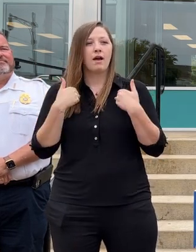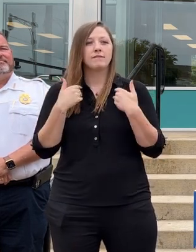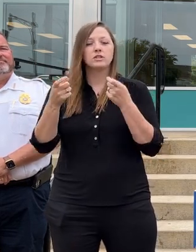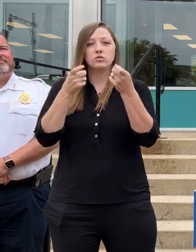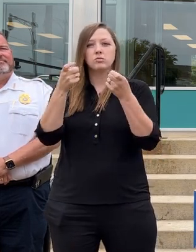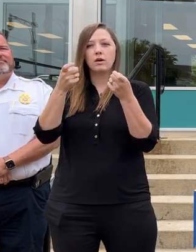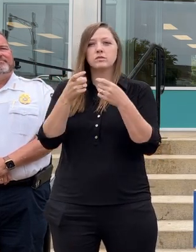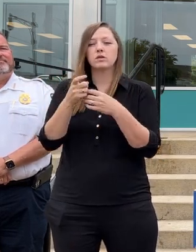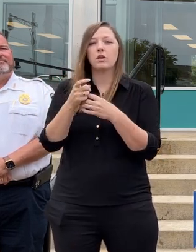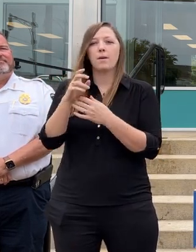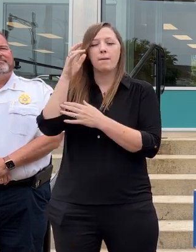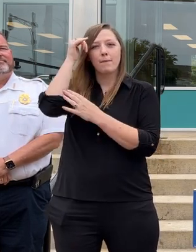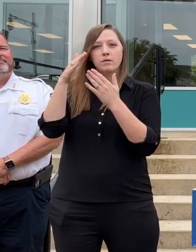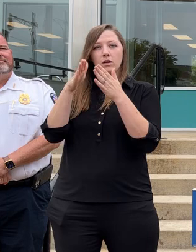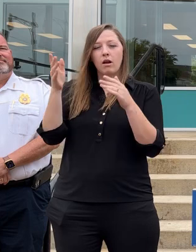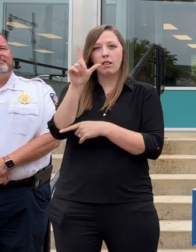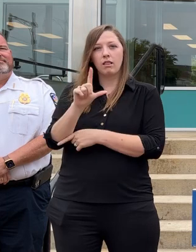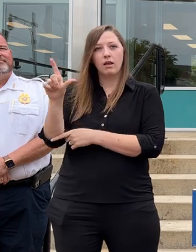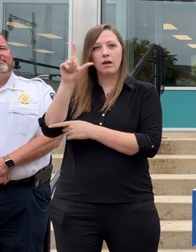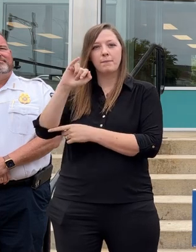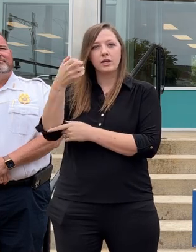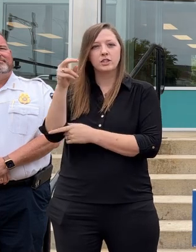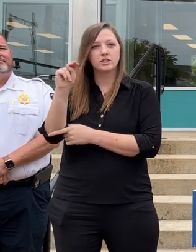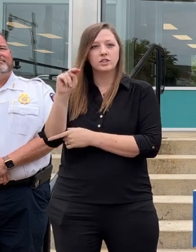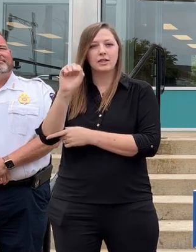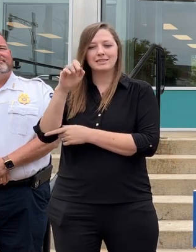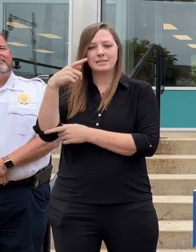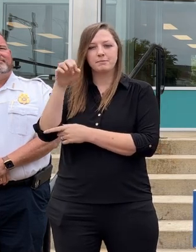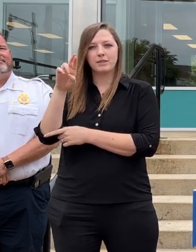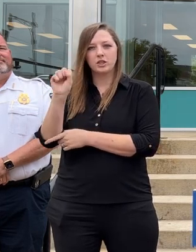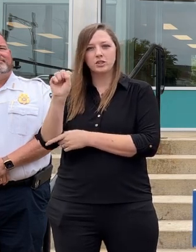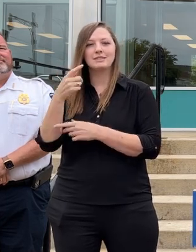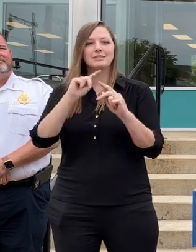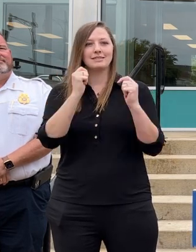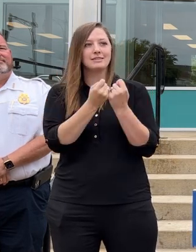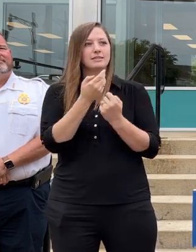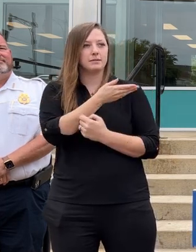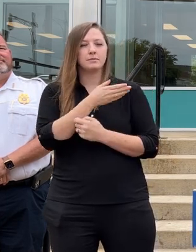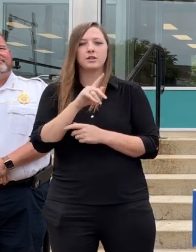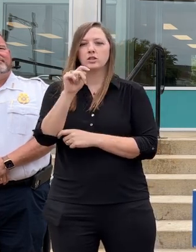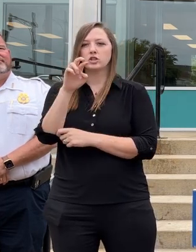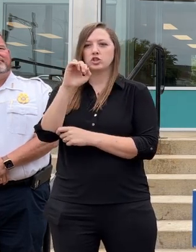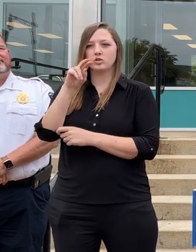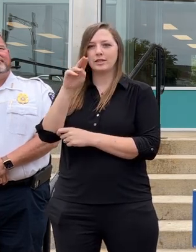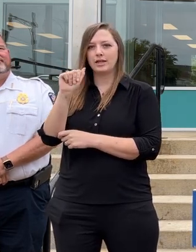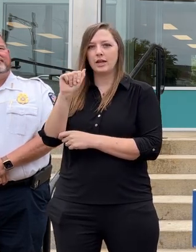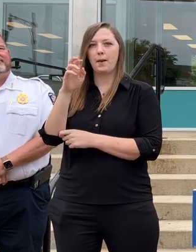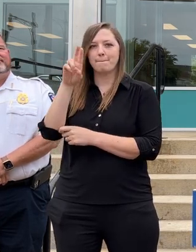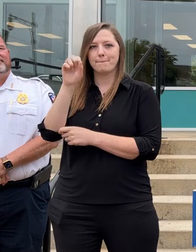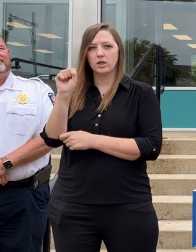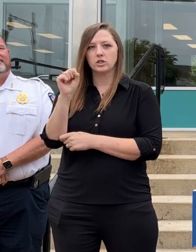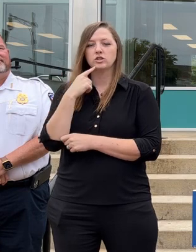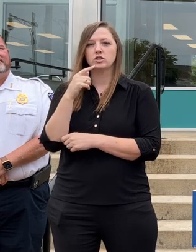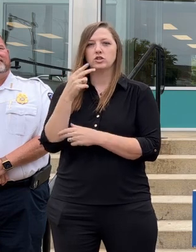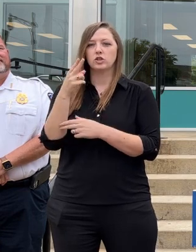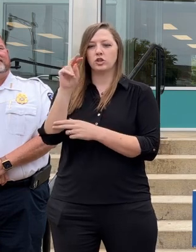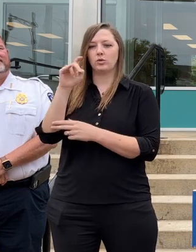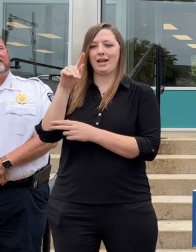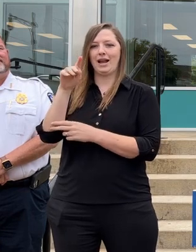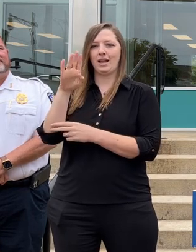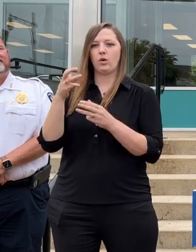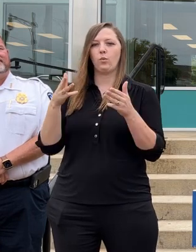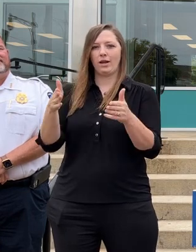County Public Library, John Spears, and members of his team. We have Trina Burris here from the United Way of Buffalo and Erie